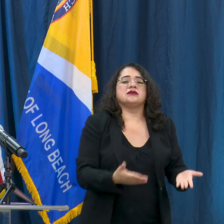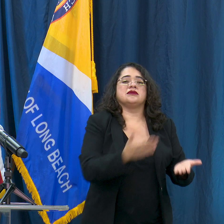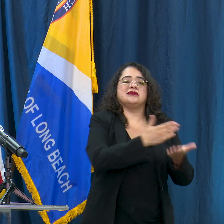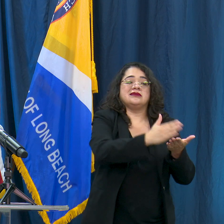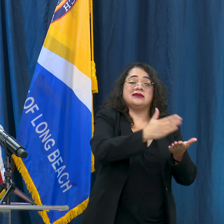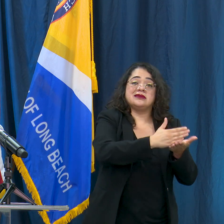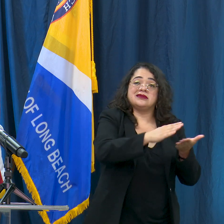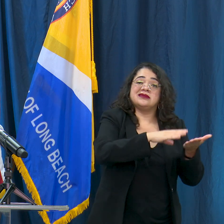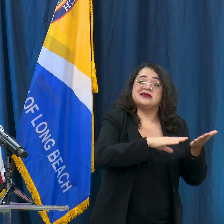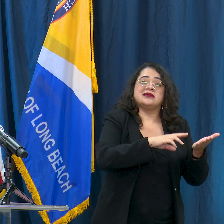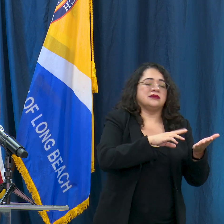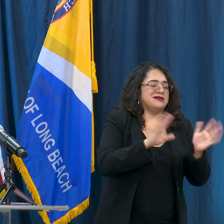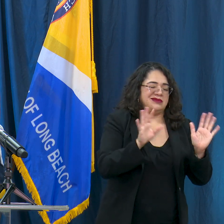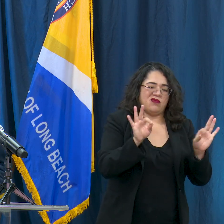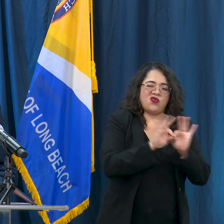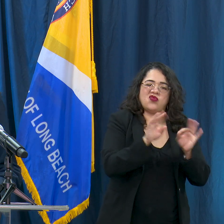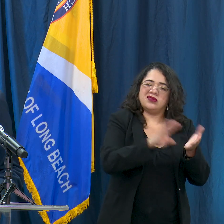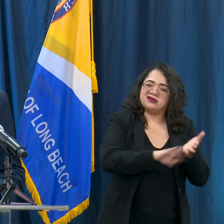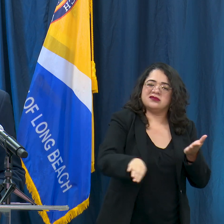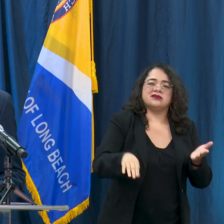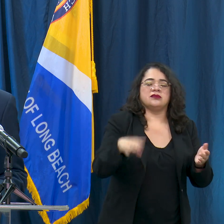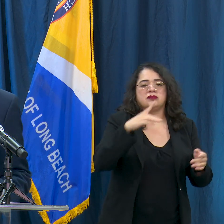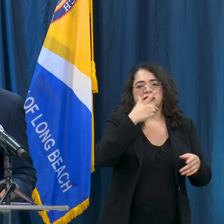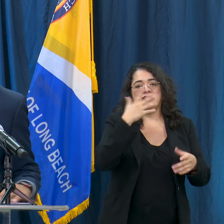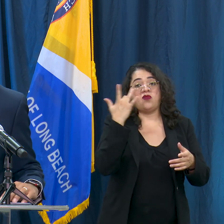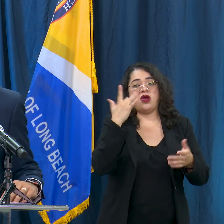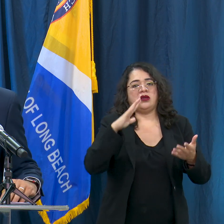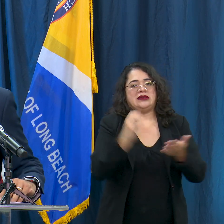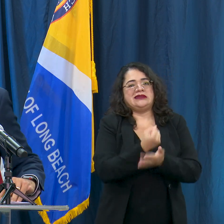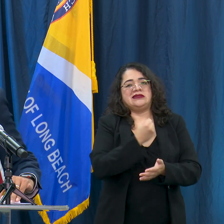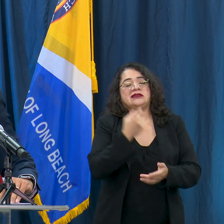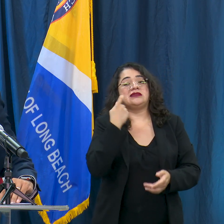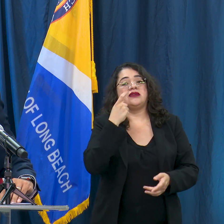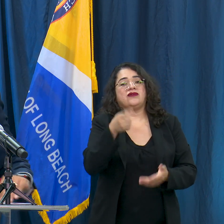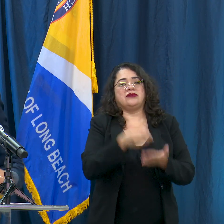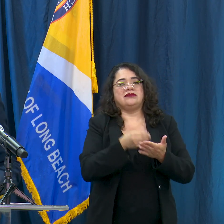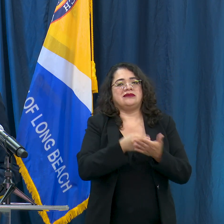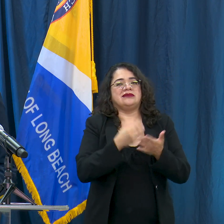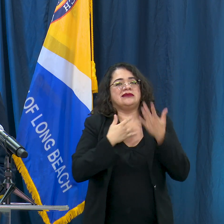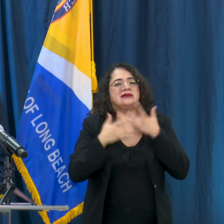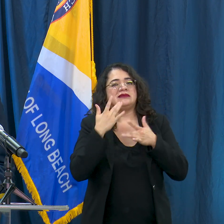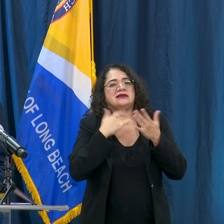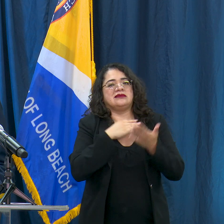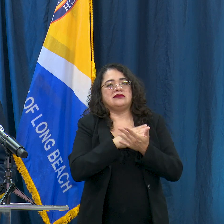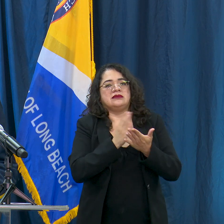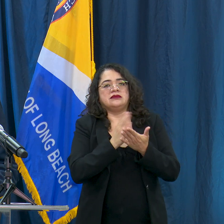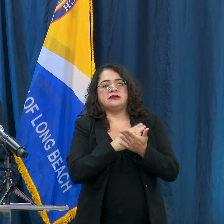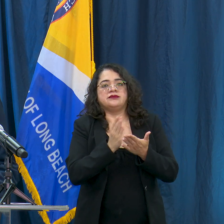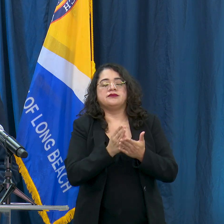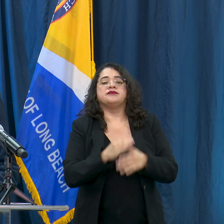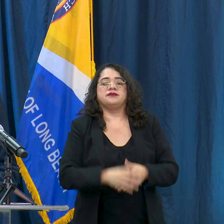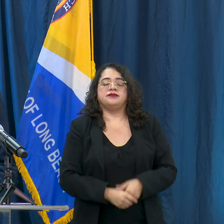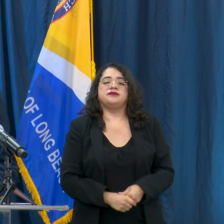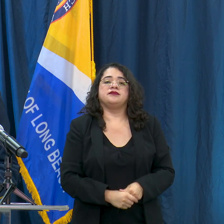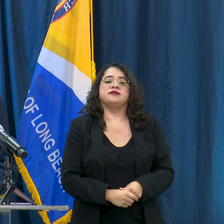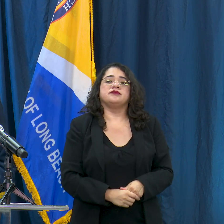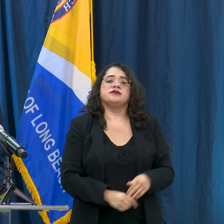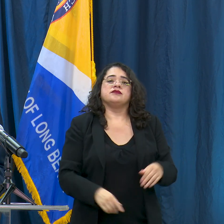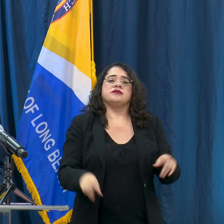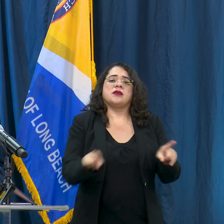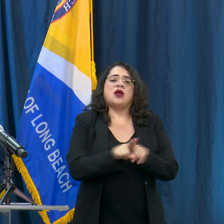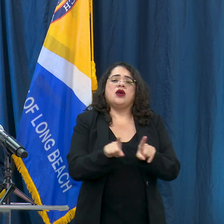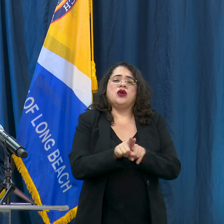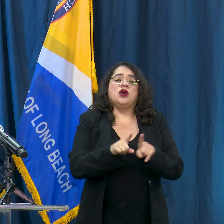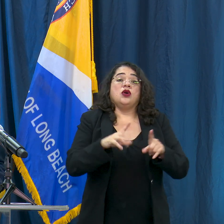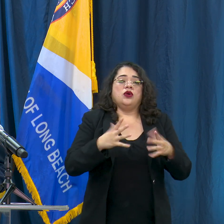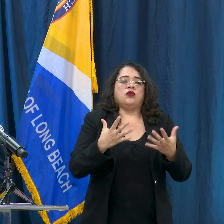continue to do that. So please take advantage of that if you need assistance. And I want to also now talk a little bit